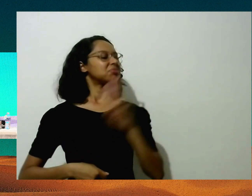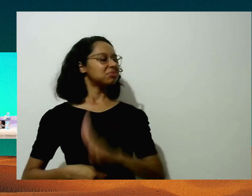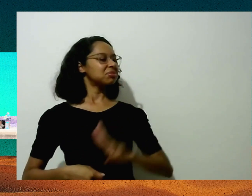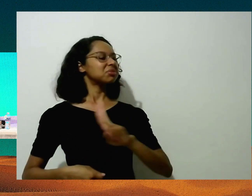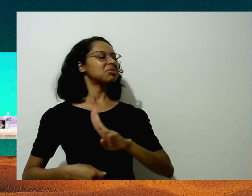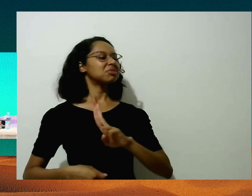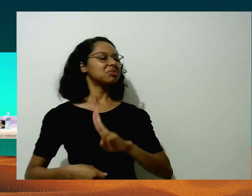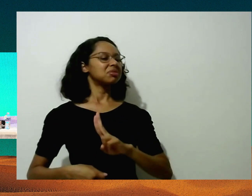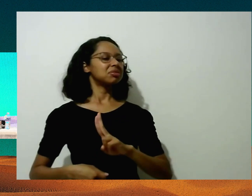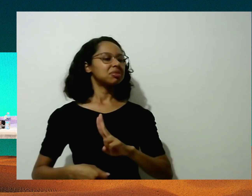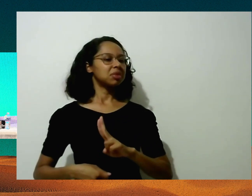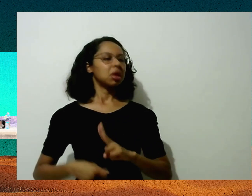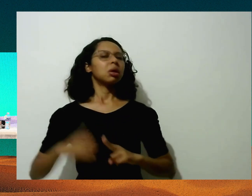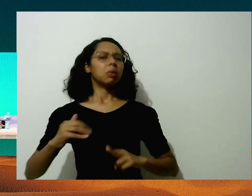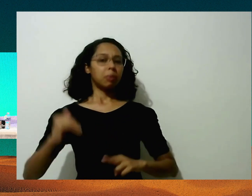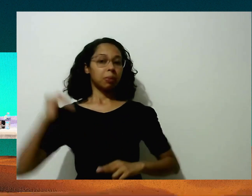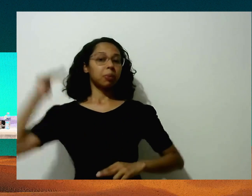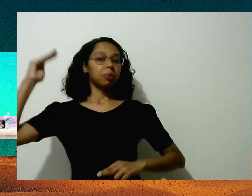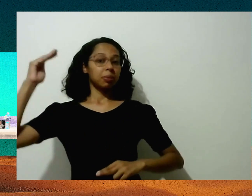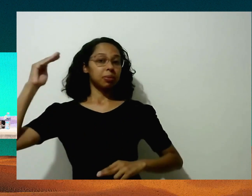capacity and wanted to use his capacity.